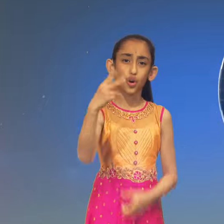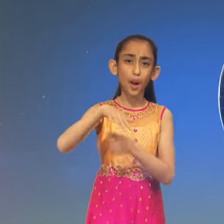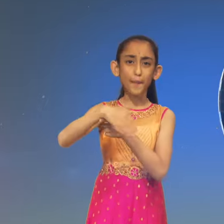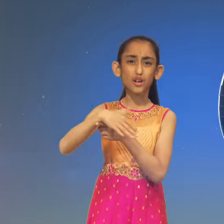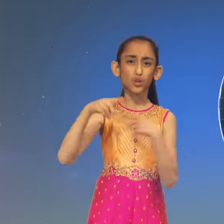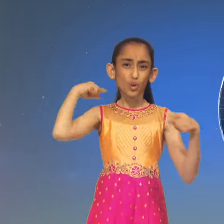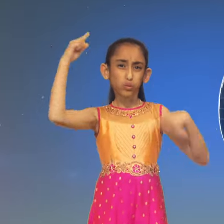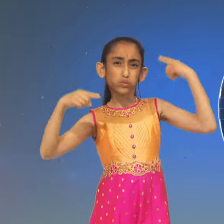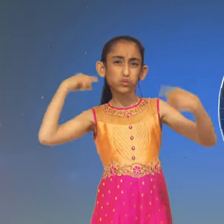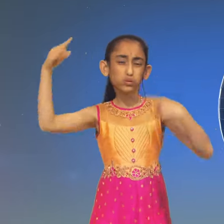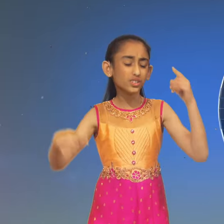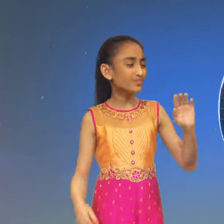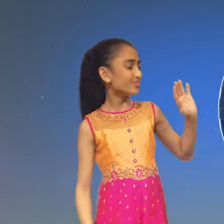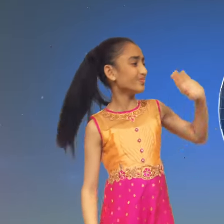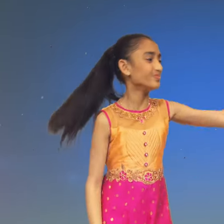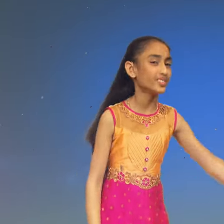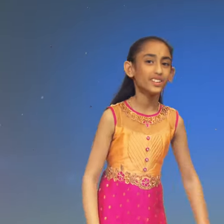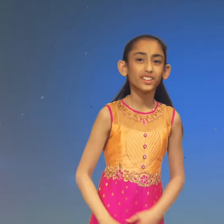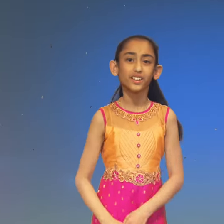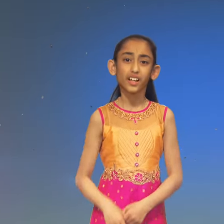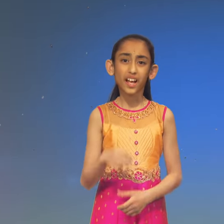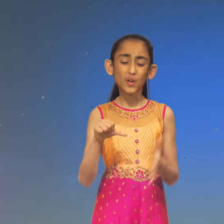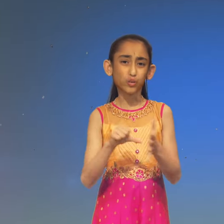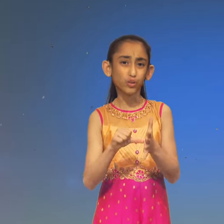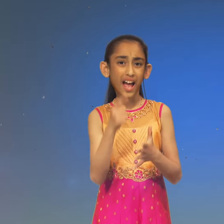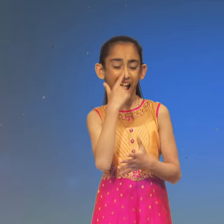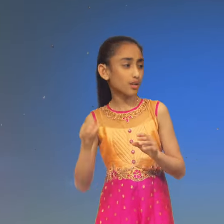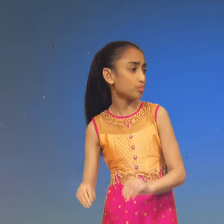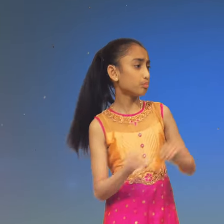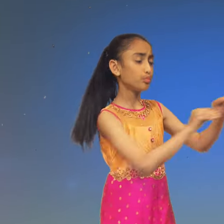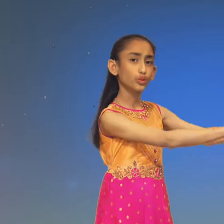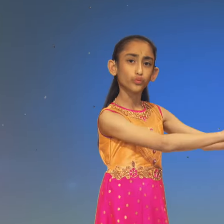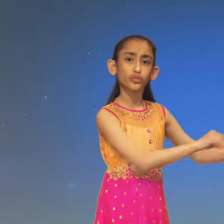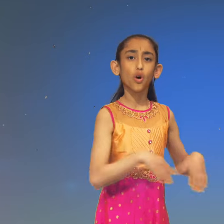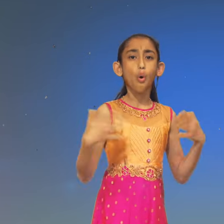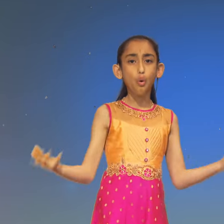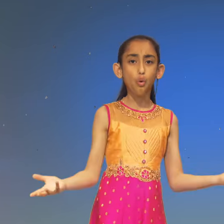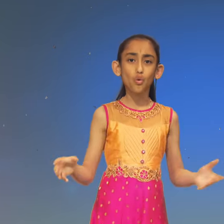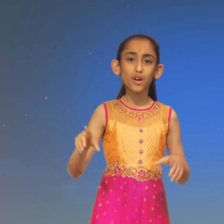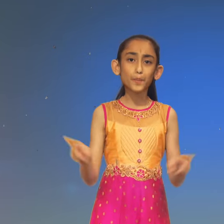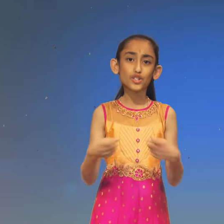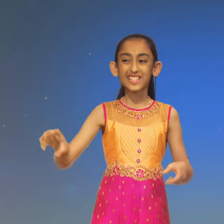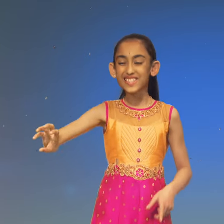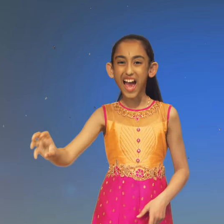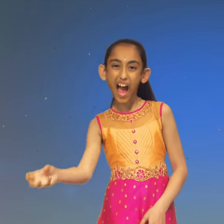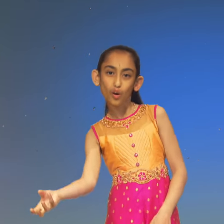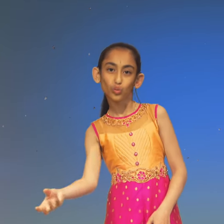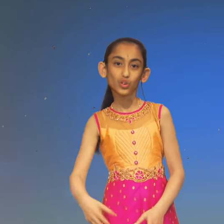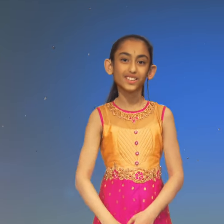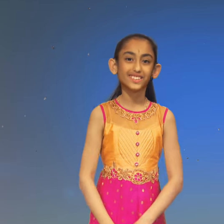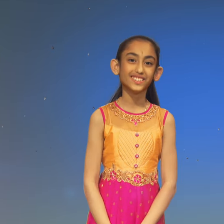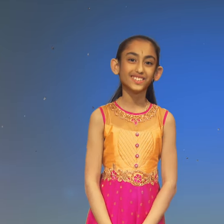Number two, background noise can make things really difficult. So move away from it or turn down the music if you can.